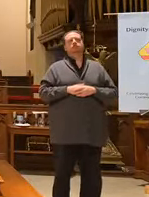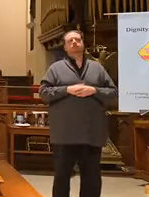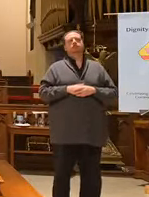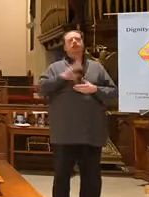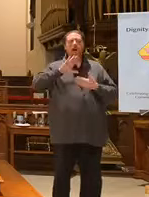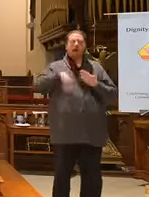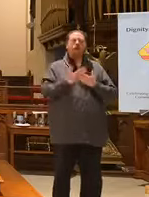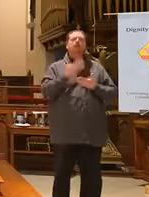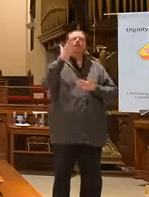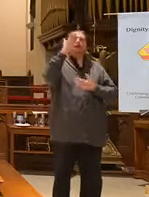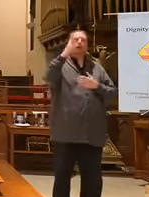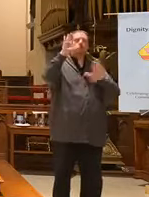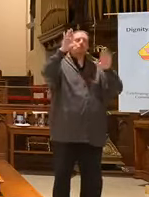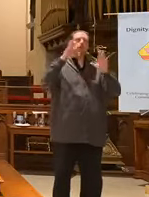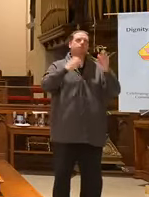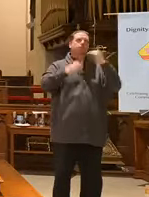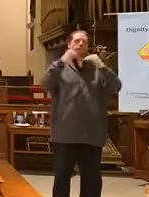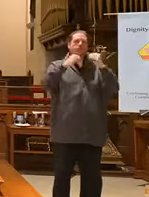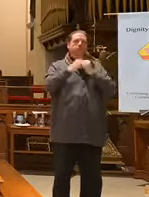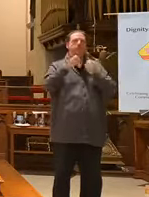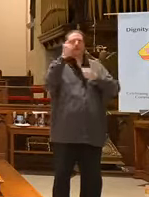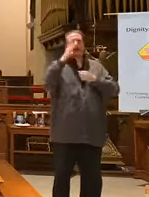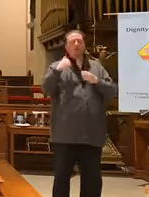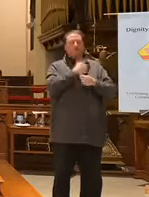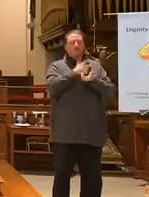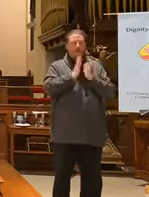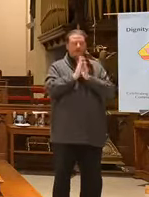May they all be at the great banquet with God, we pray.